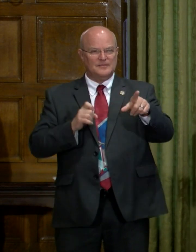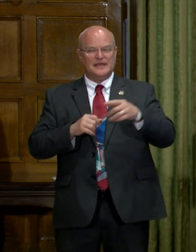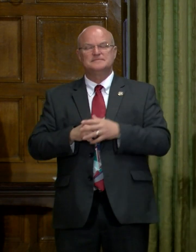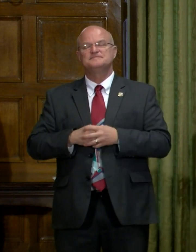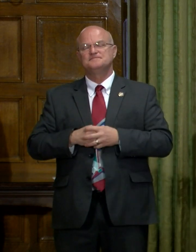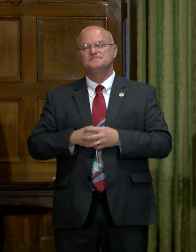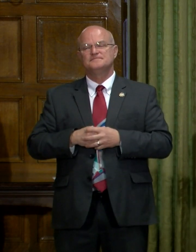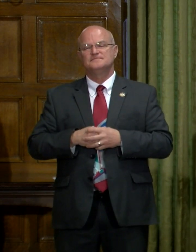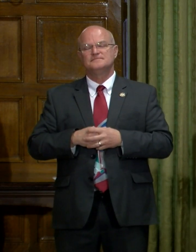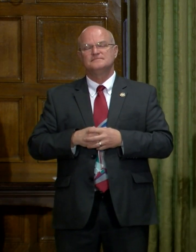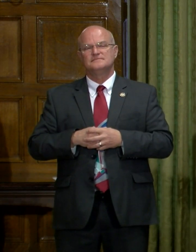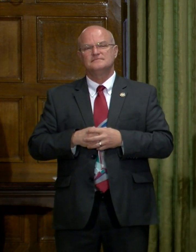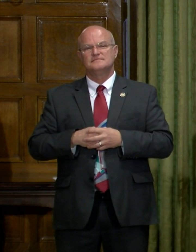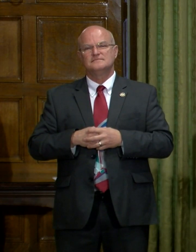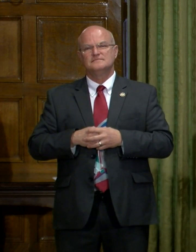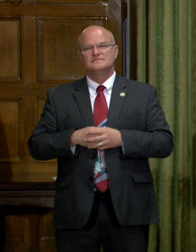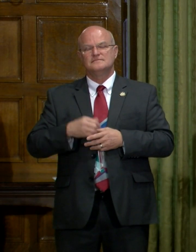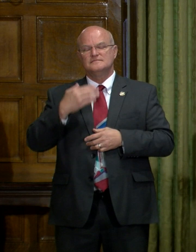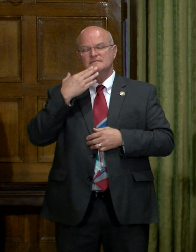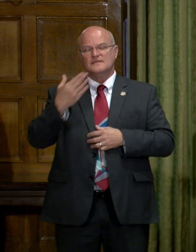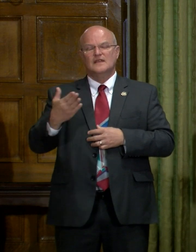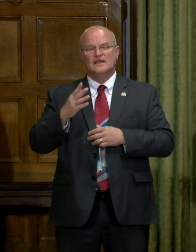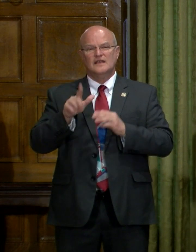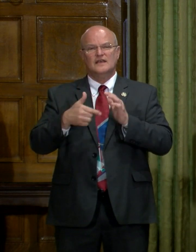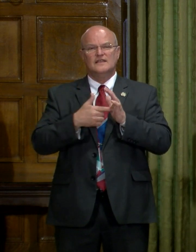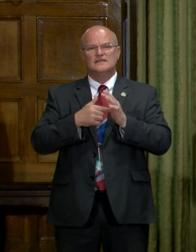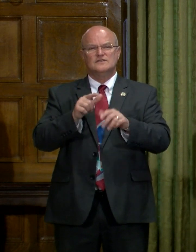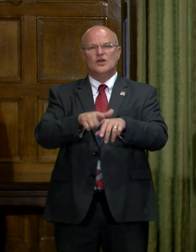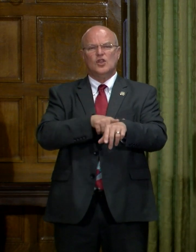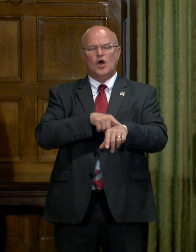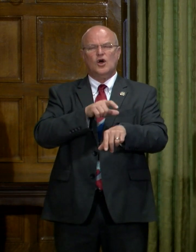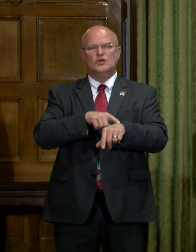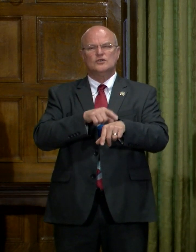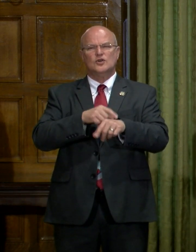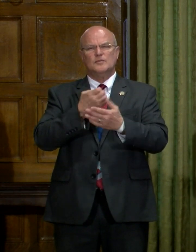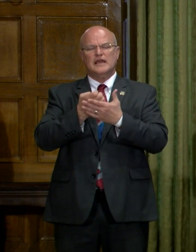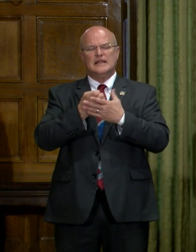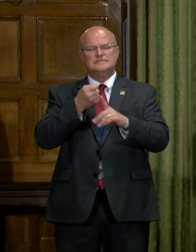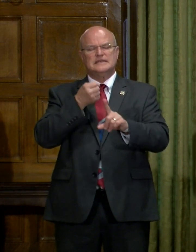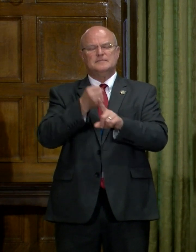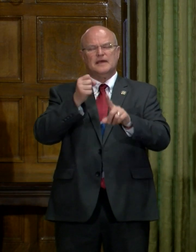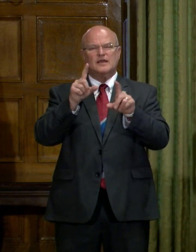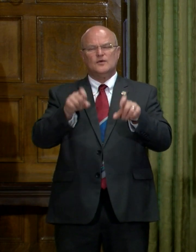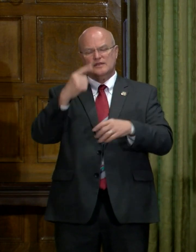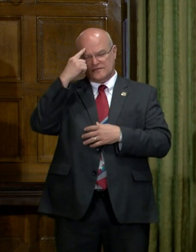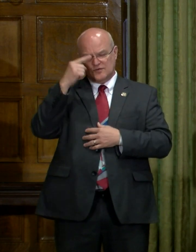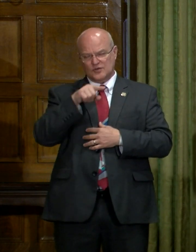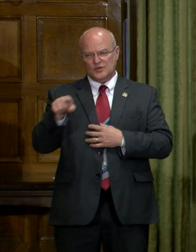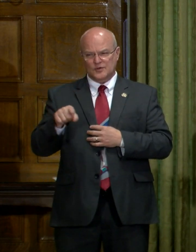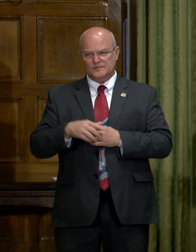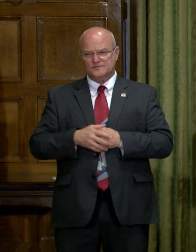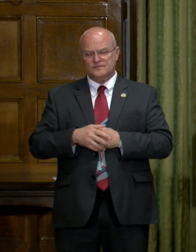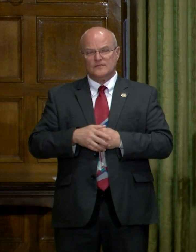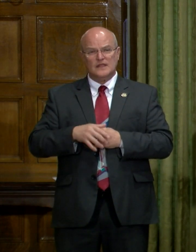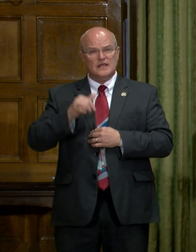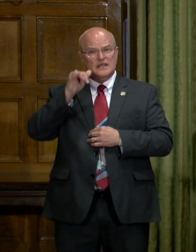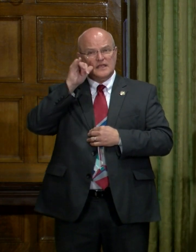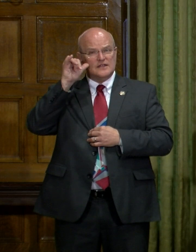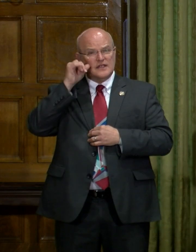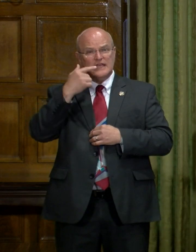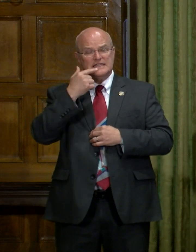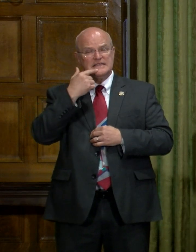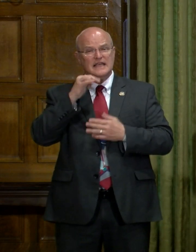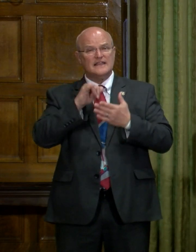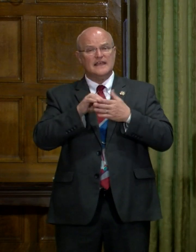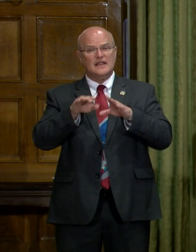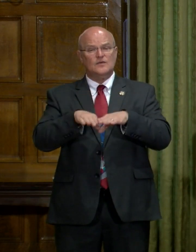back. Thank you. This is a long-term kind of economic impact question for you. Yesterday you had mentioned that